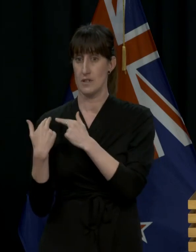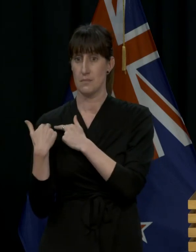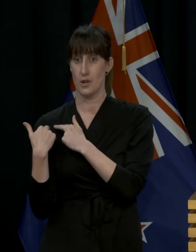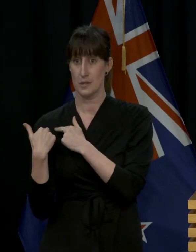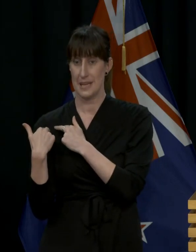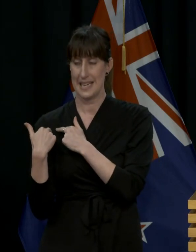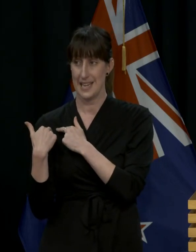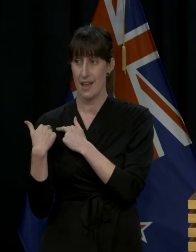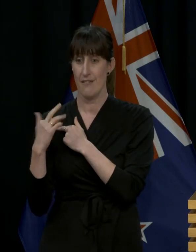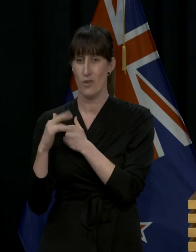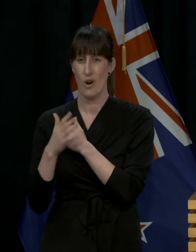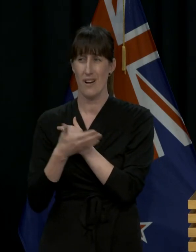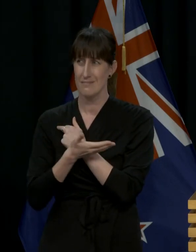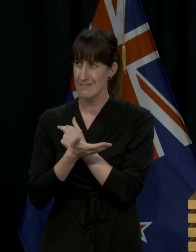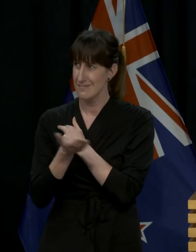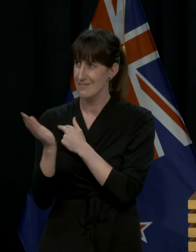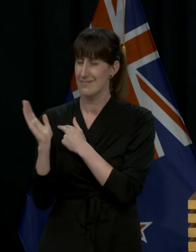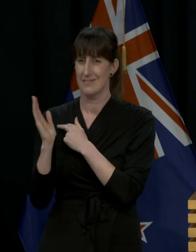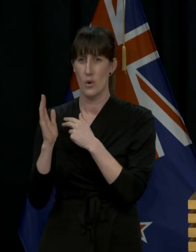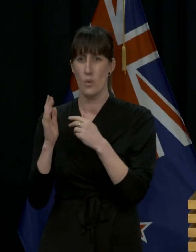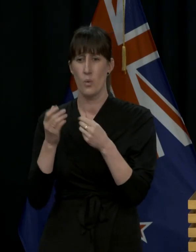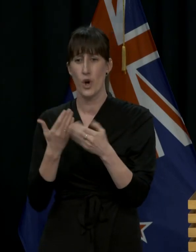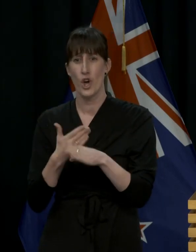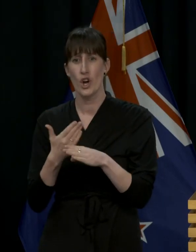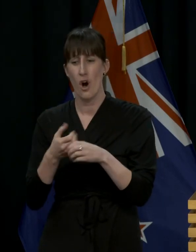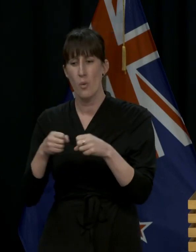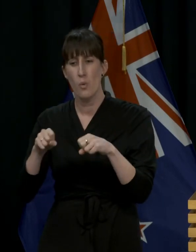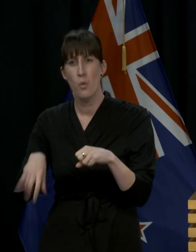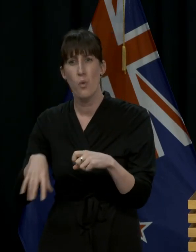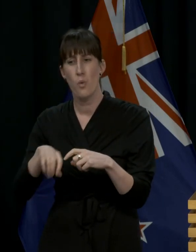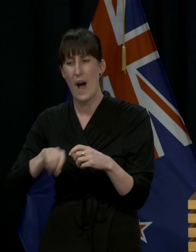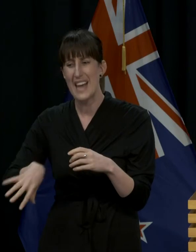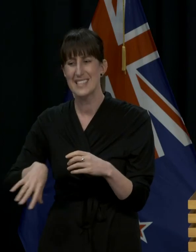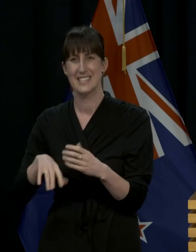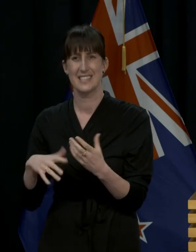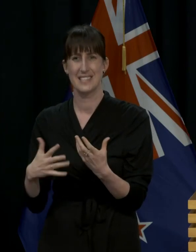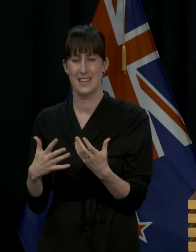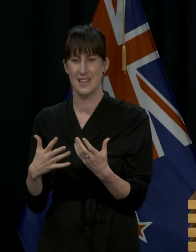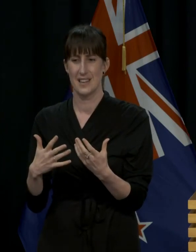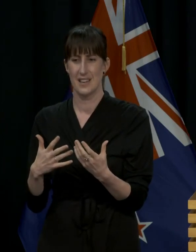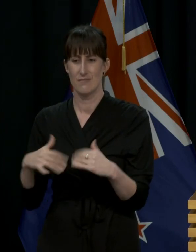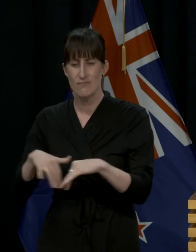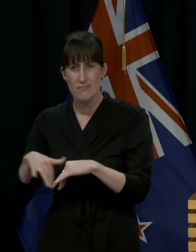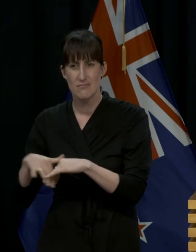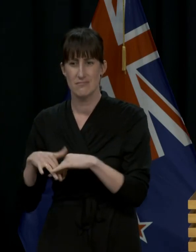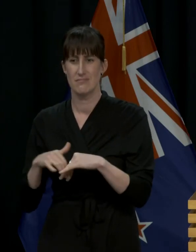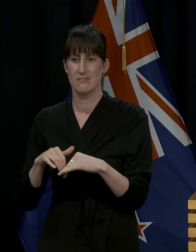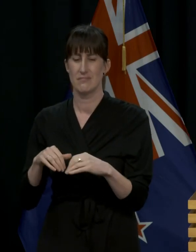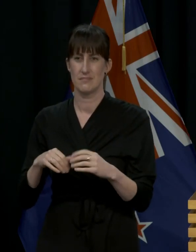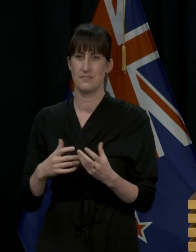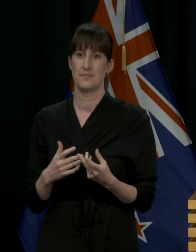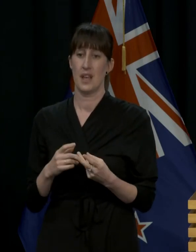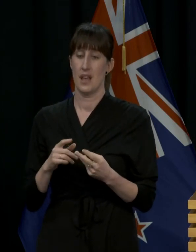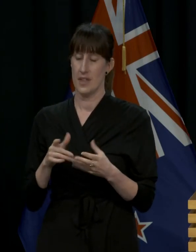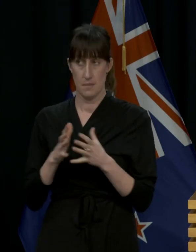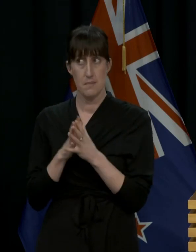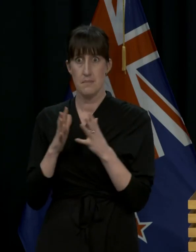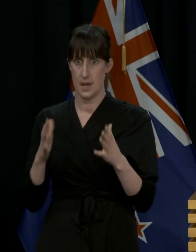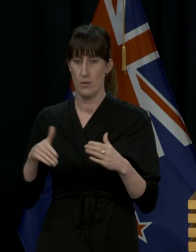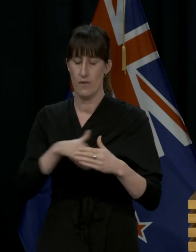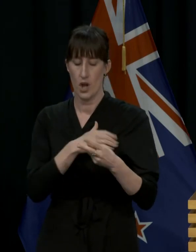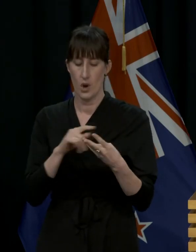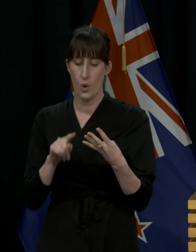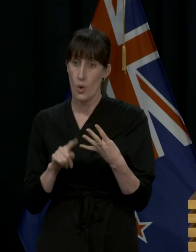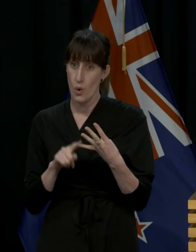portfolio, for all of the work that we do on waste, which will be a significant platform for the Labour government over the next term. He also now